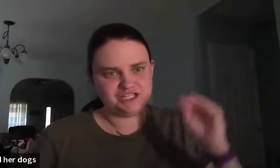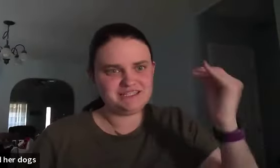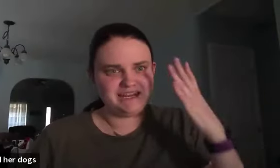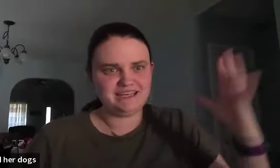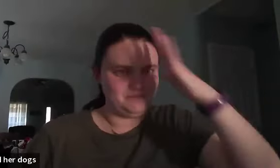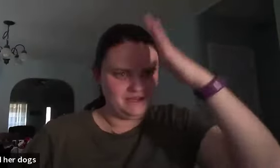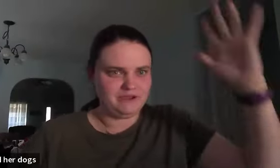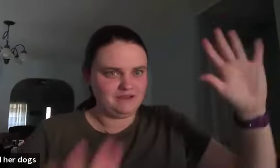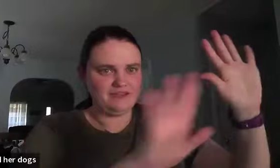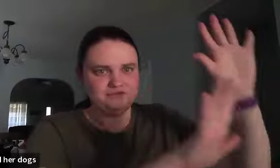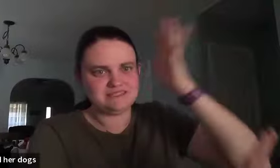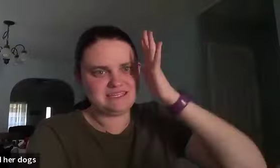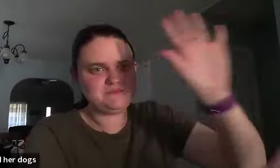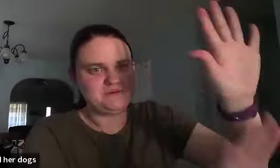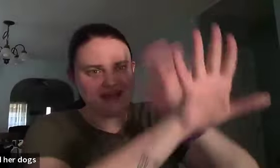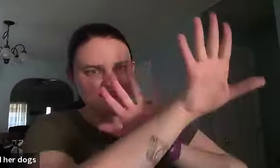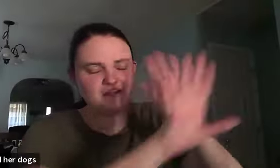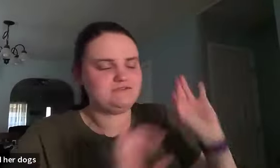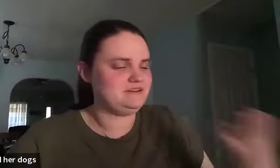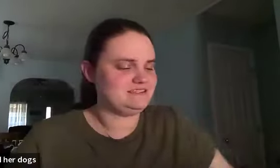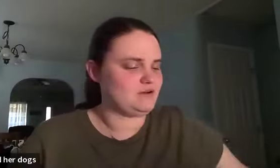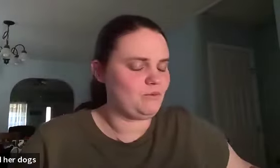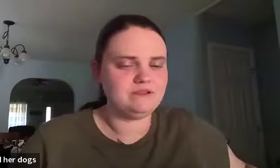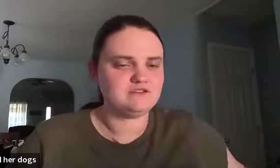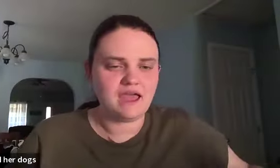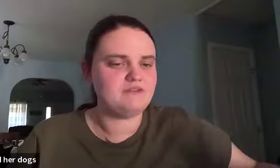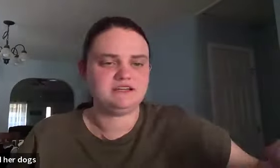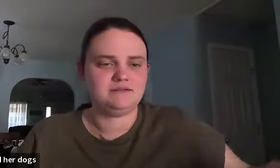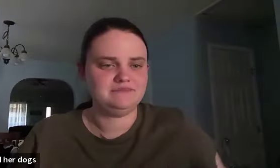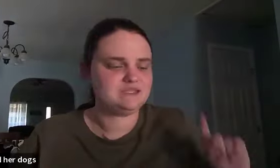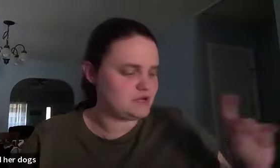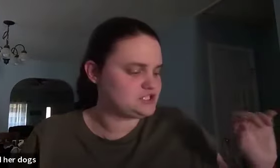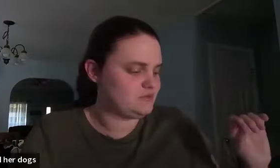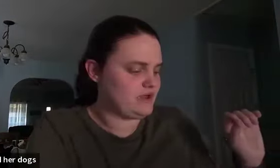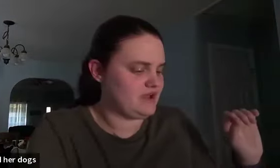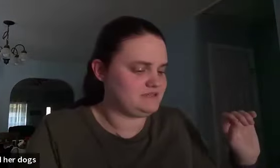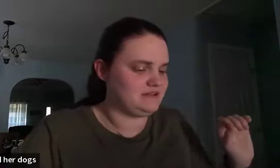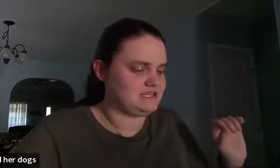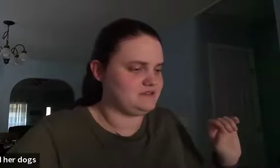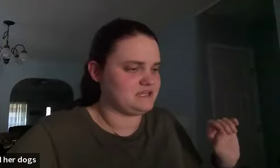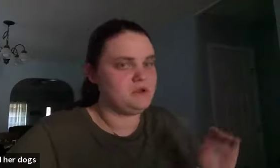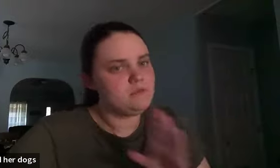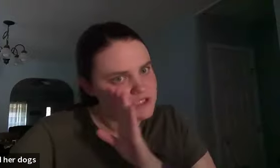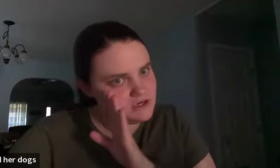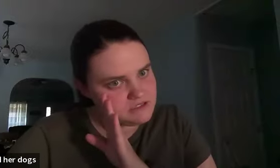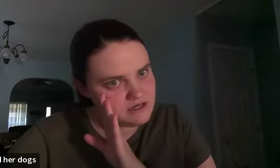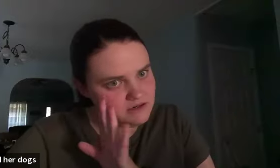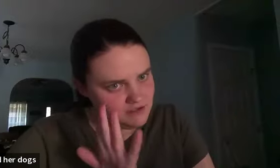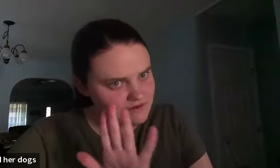its setting, and I'm like, wait, okay, you can see me, but my hand's covering. It's every time, especially when we have daylight savings time, which I know is not here yet,